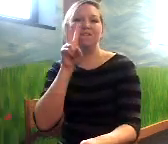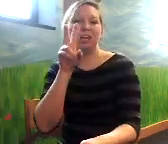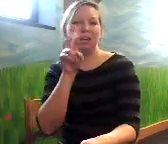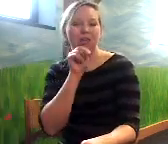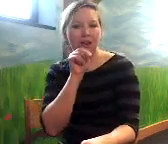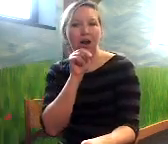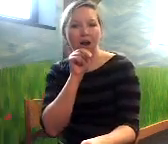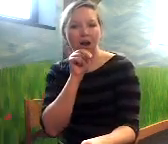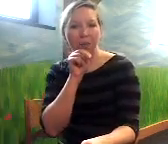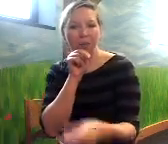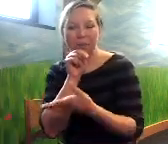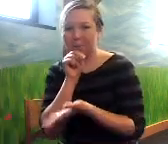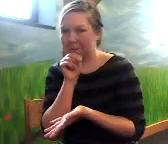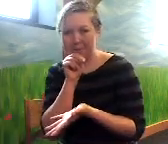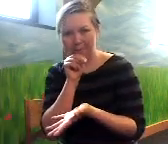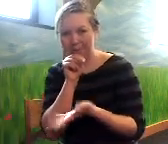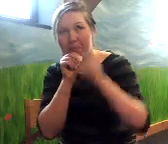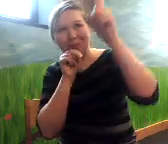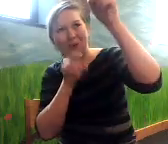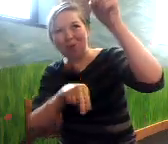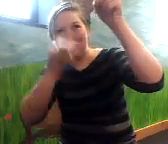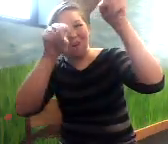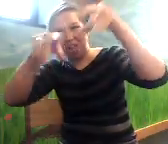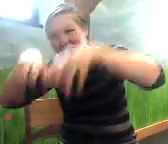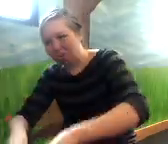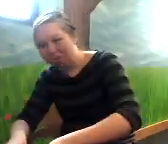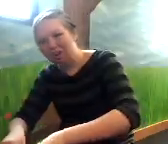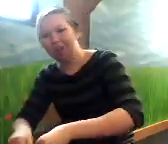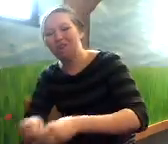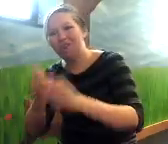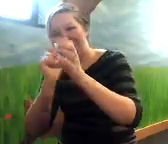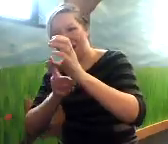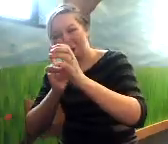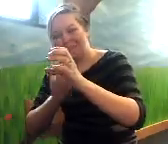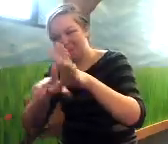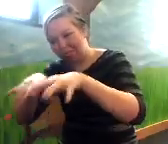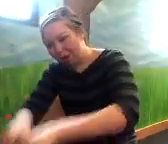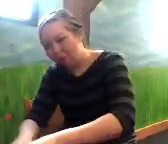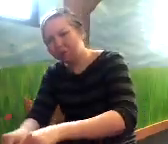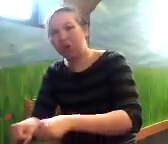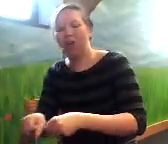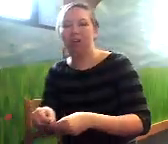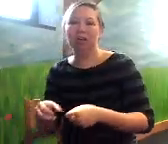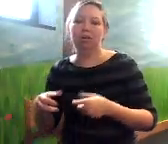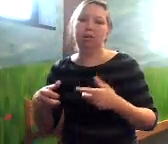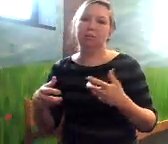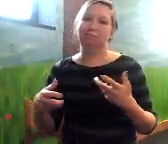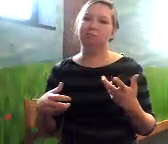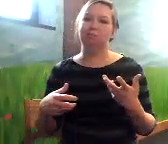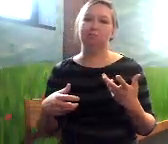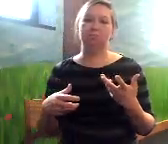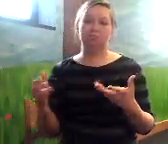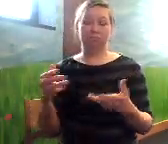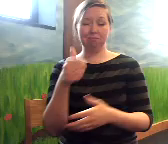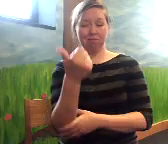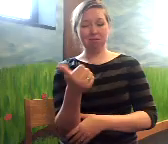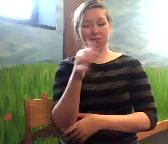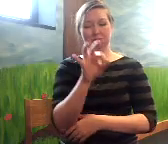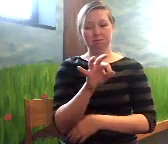head in 1975 with what they call the Fall of Saigon, where the last